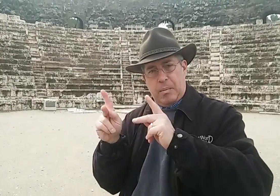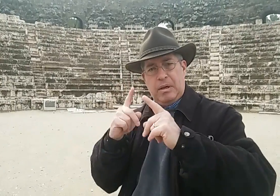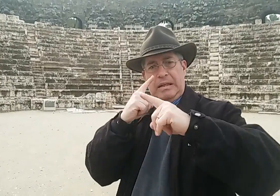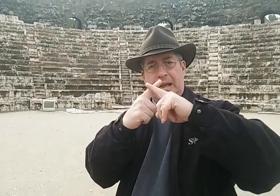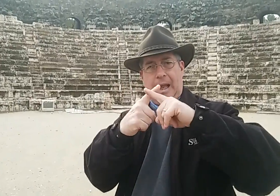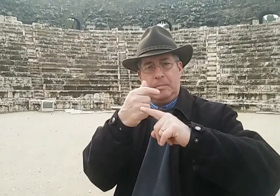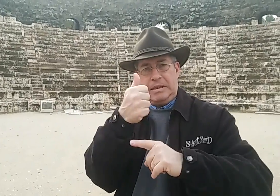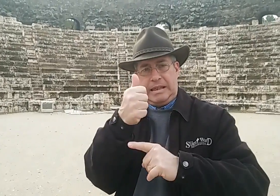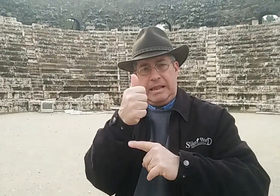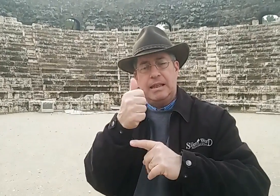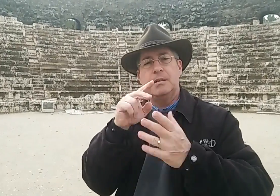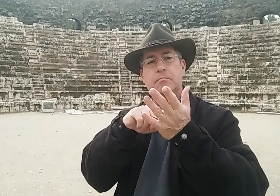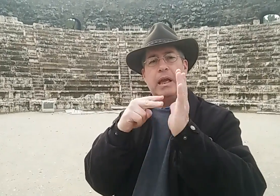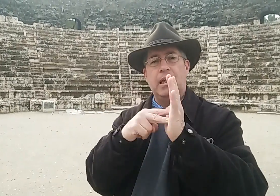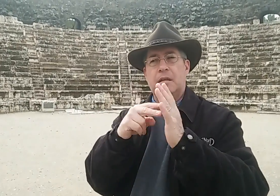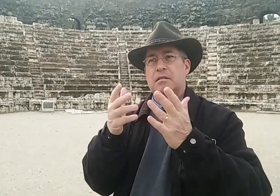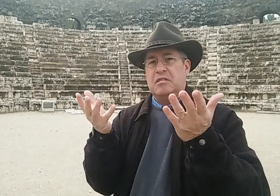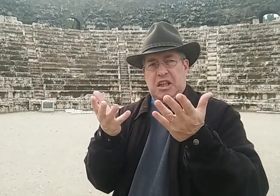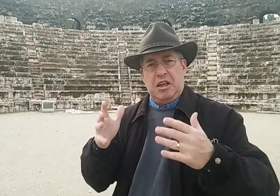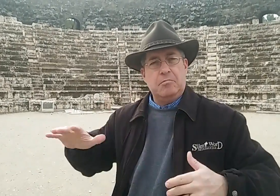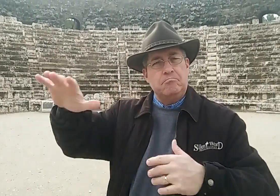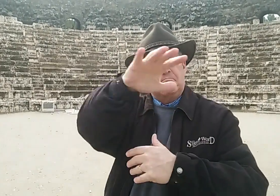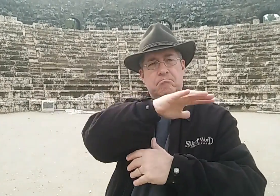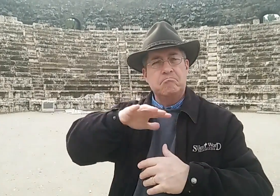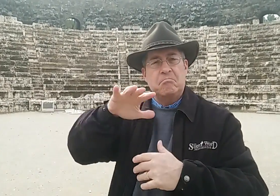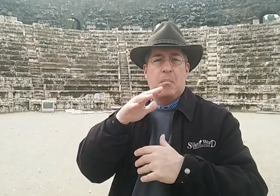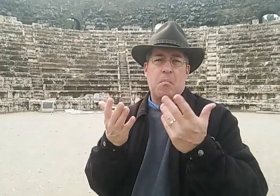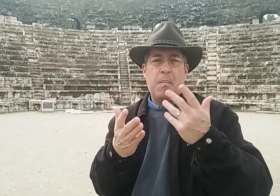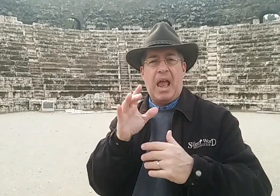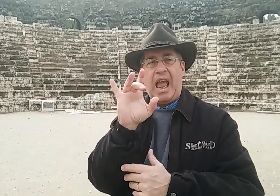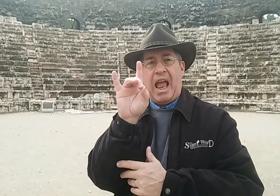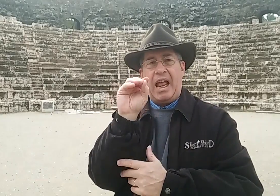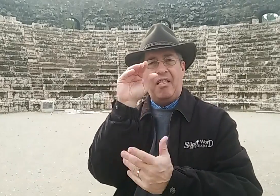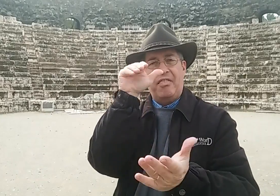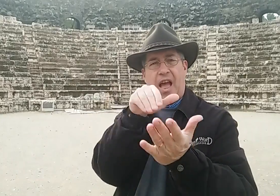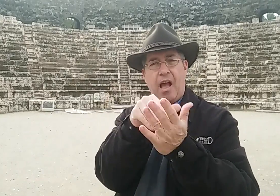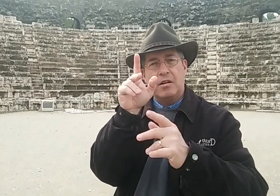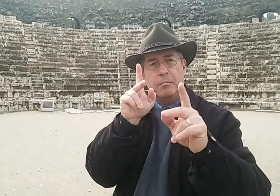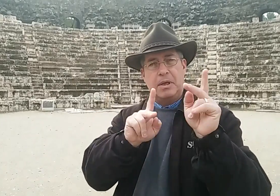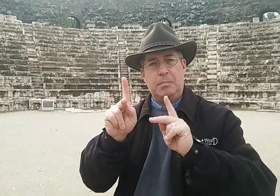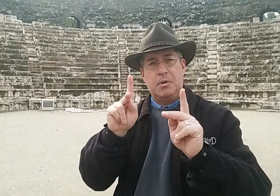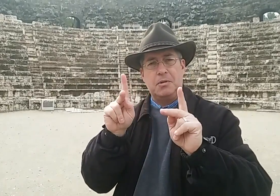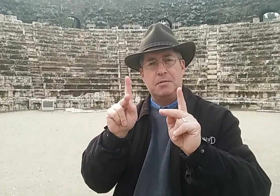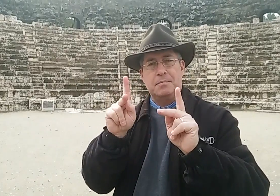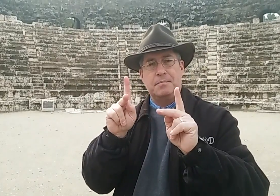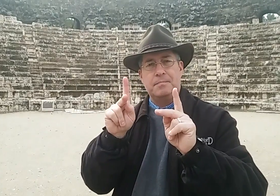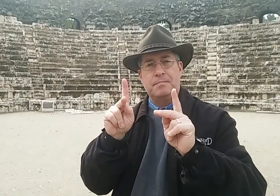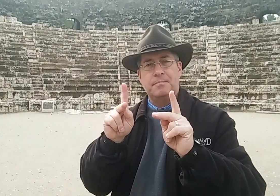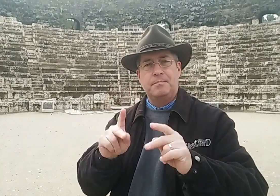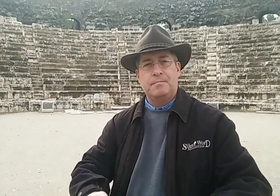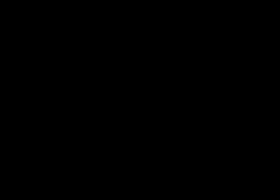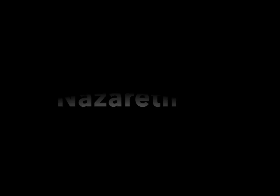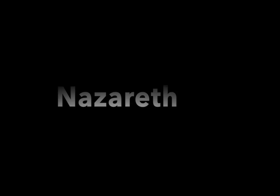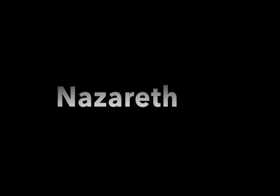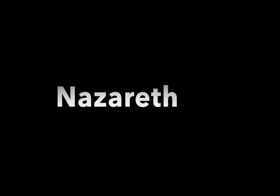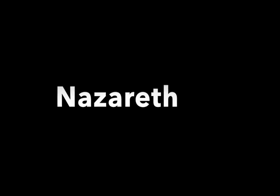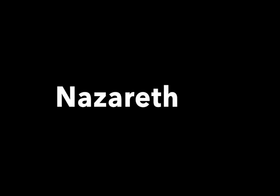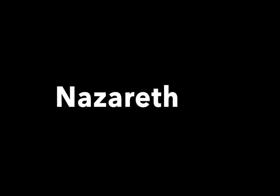these theaters like this, so you'd multiply that, and you end up with about 80,000 people that would have